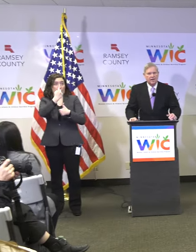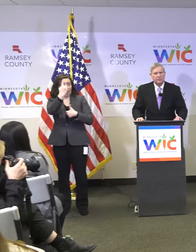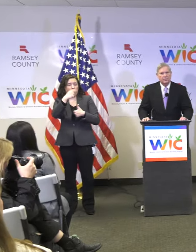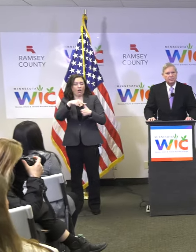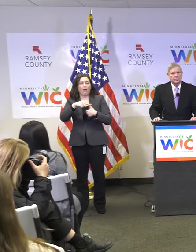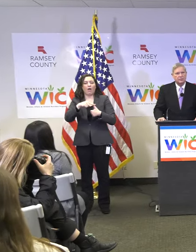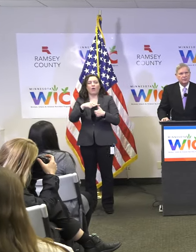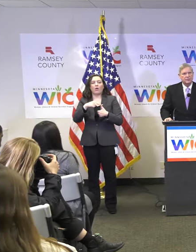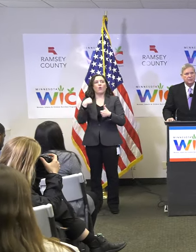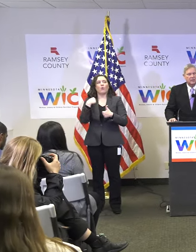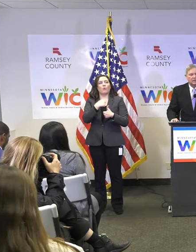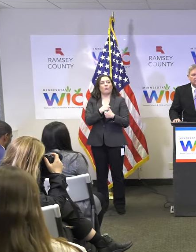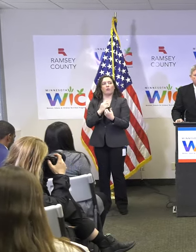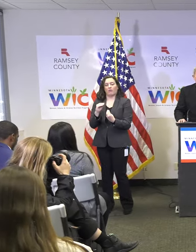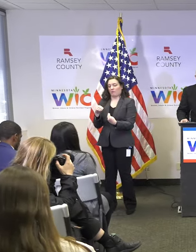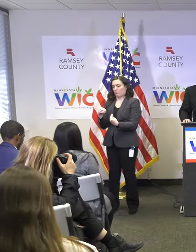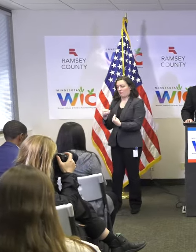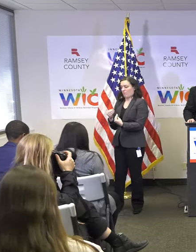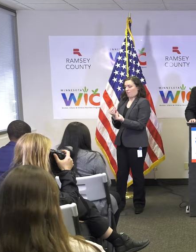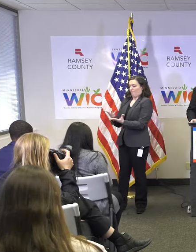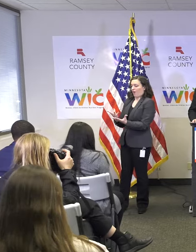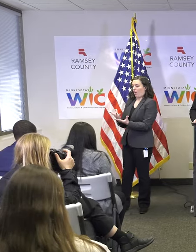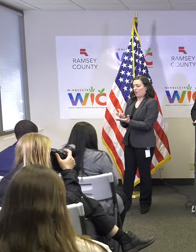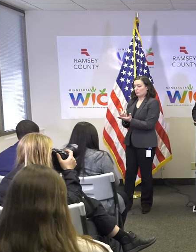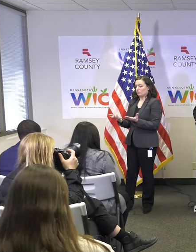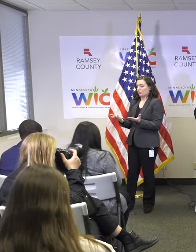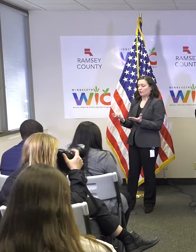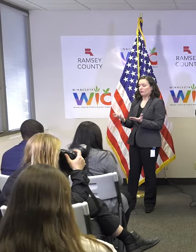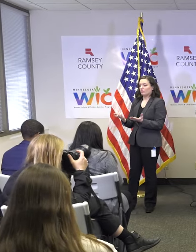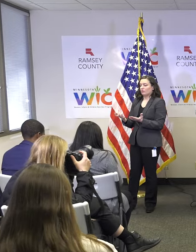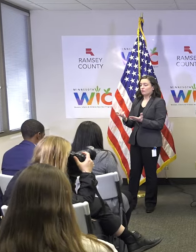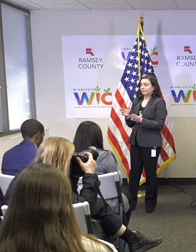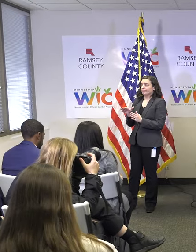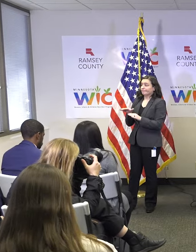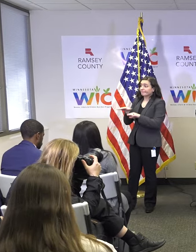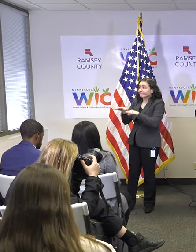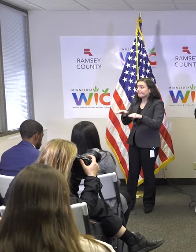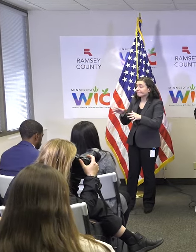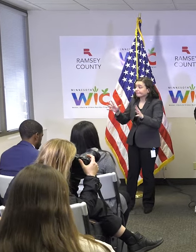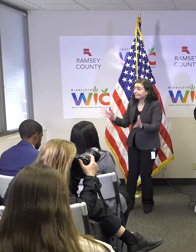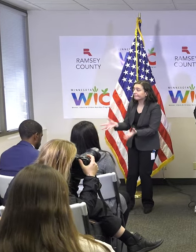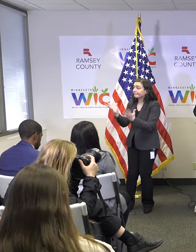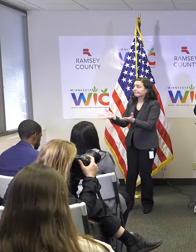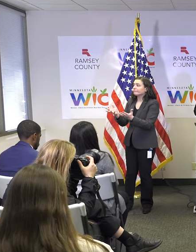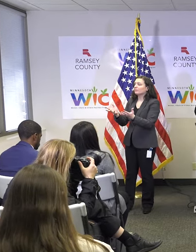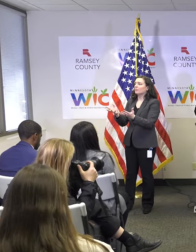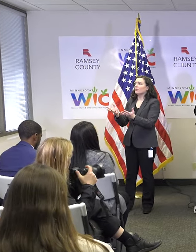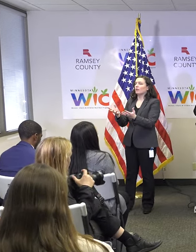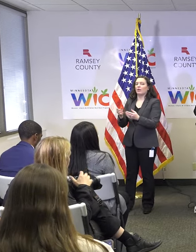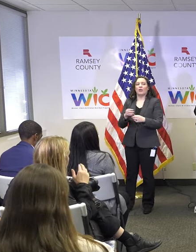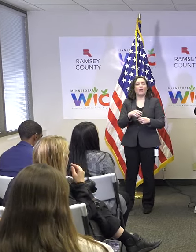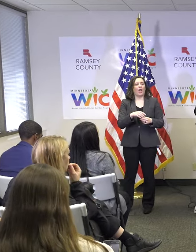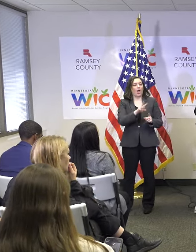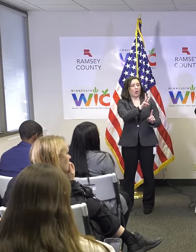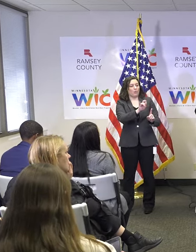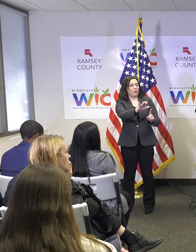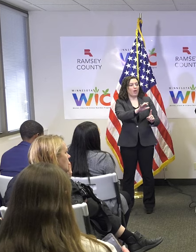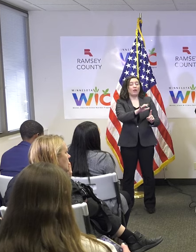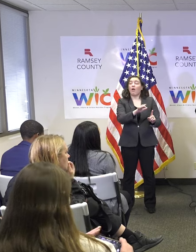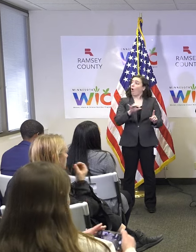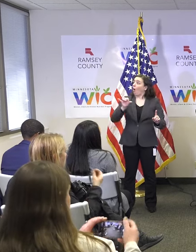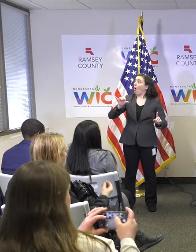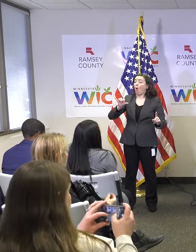we've provided resources to encourage WIC to create the partnerships and to